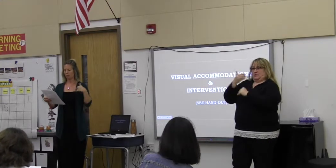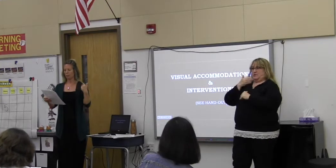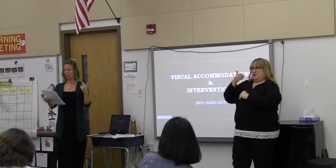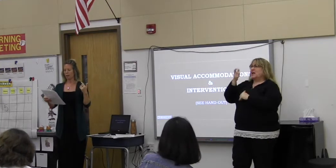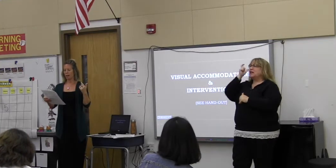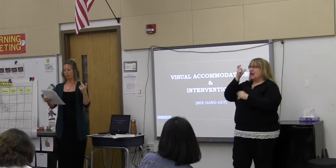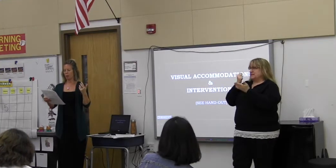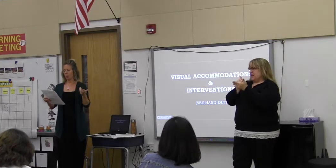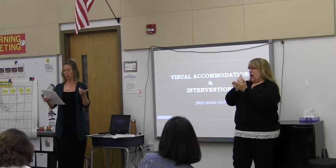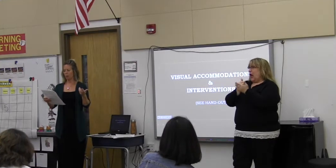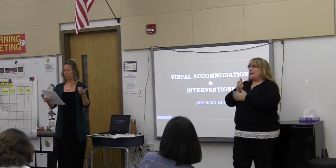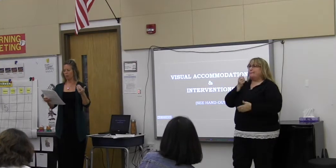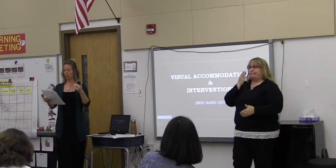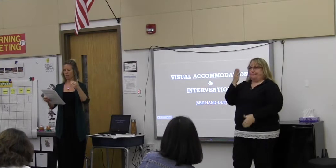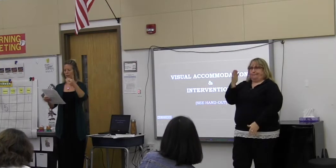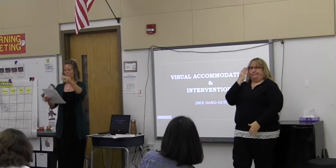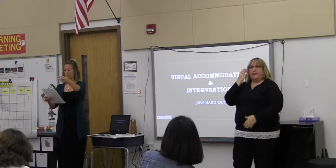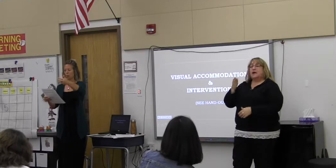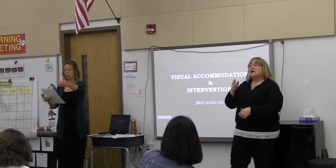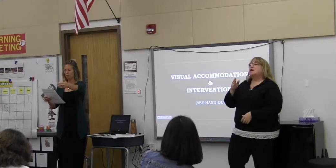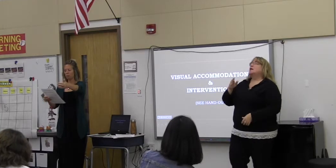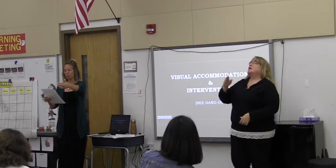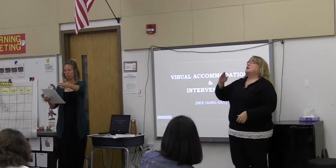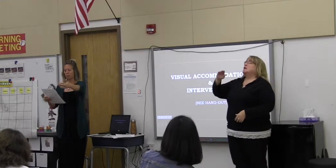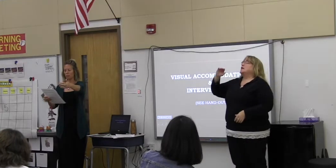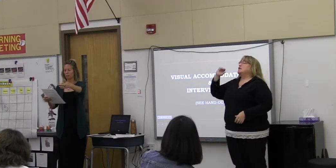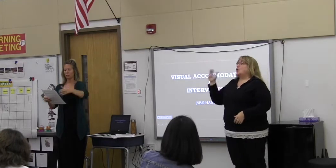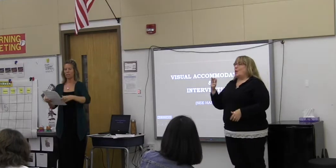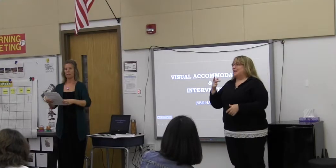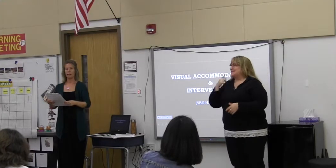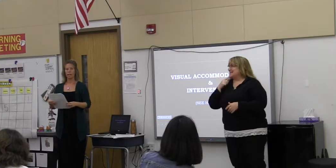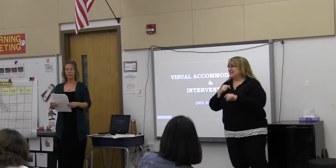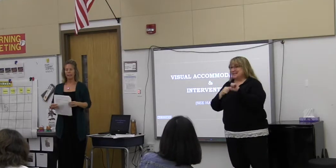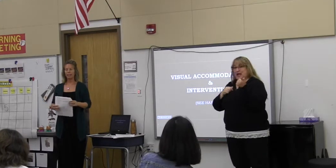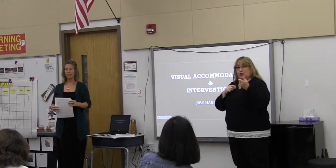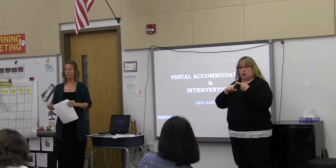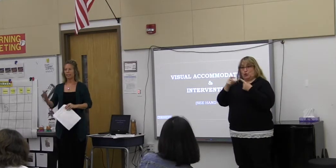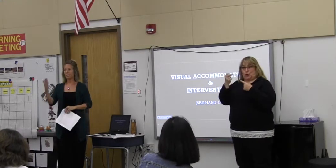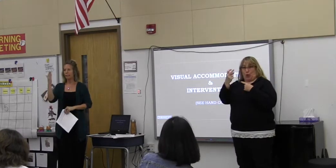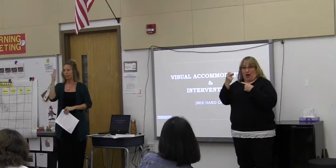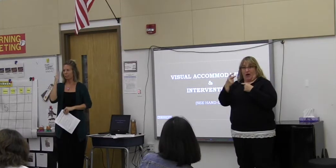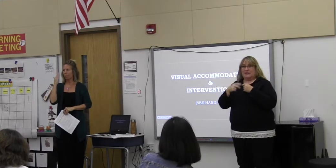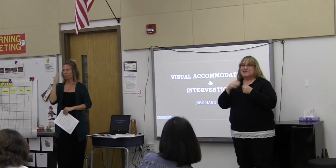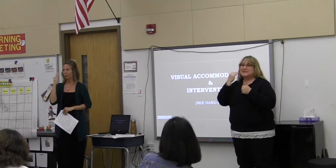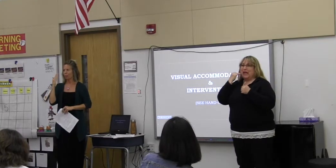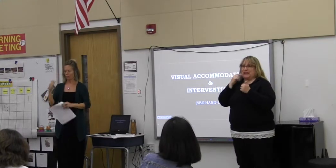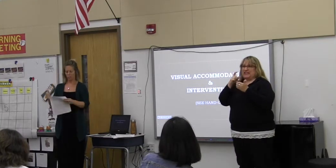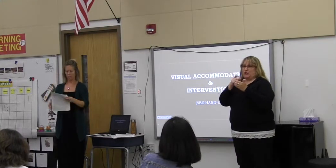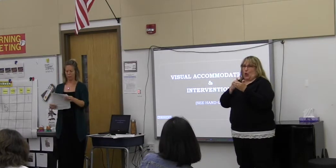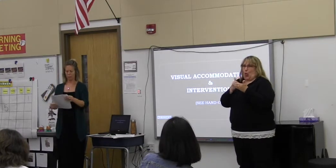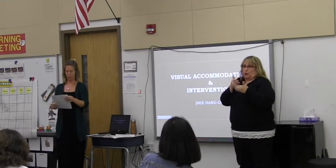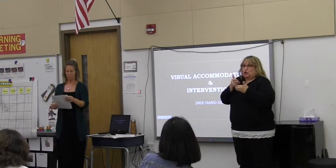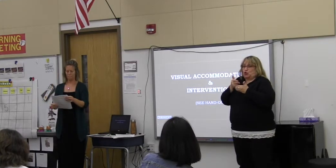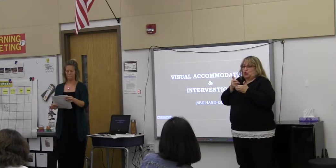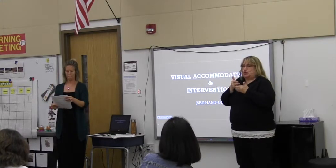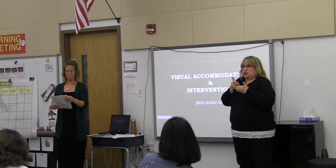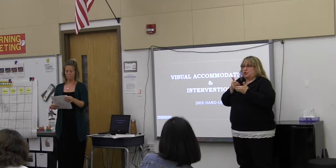help. Johan, we've talked about 10 to 12 inches. And Stan needs things a little bit closer to